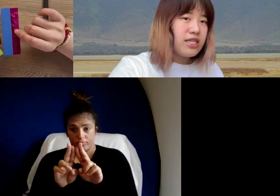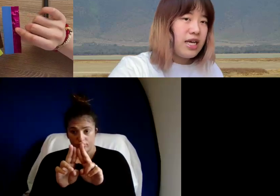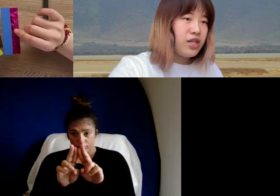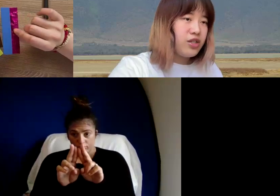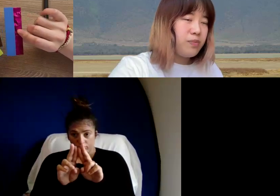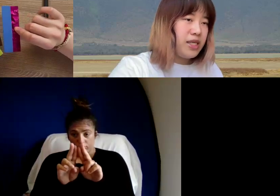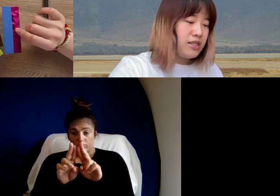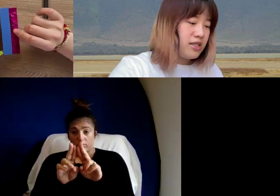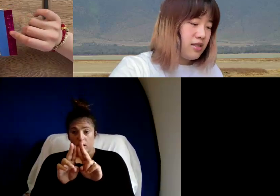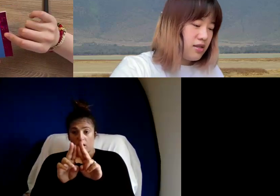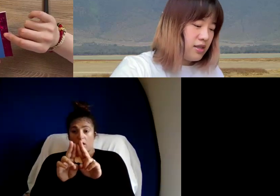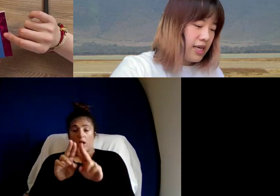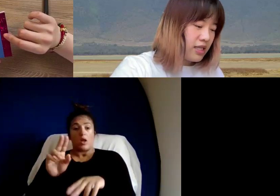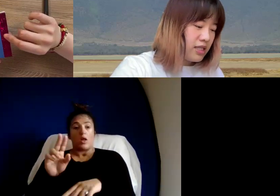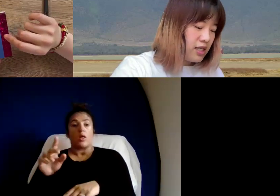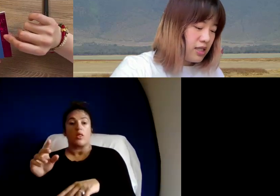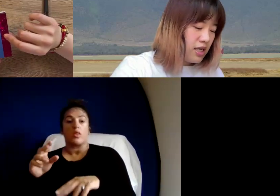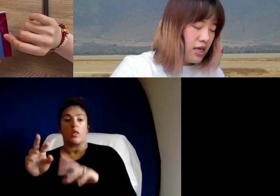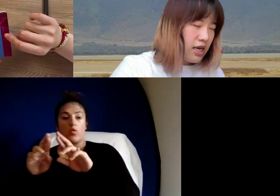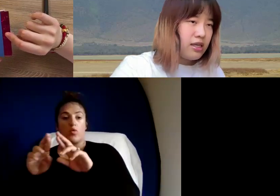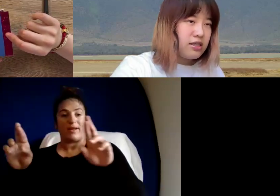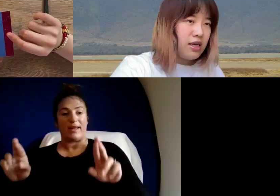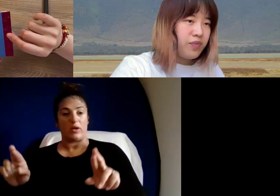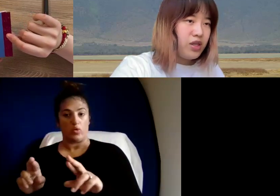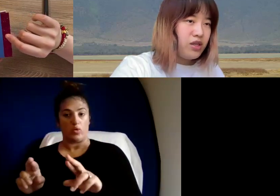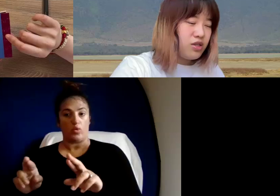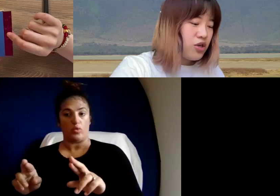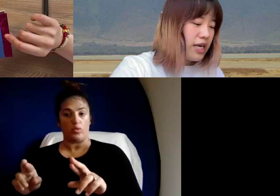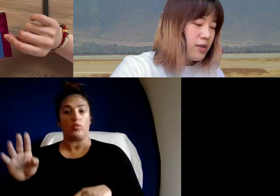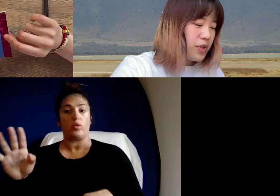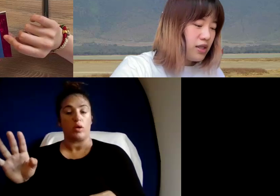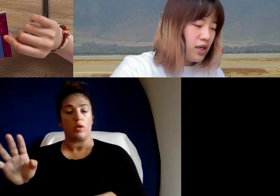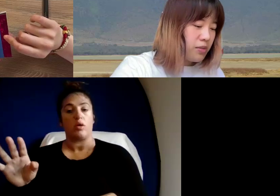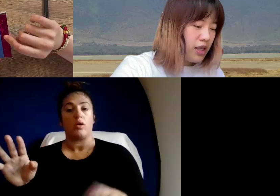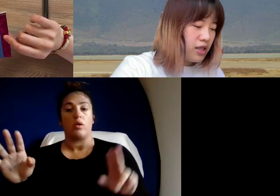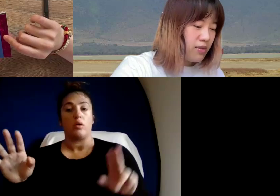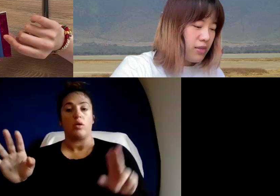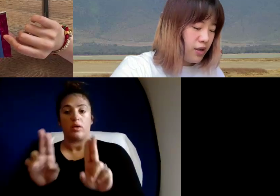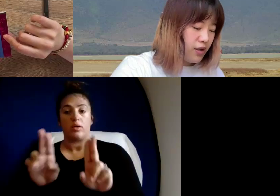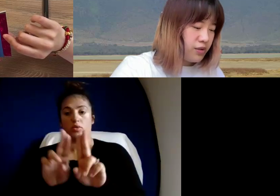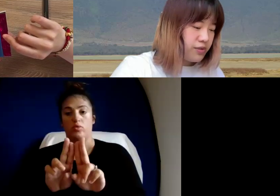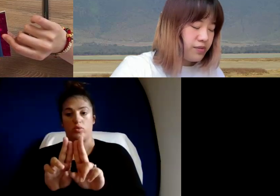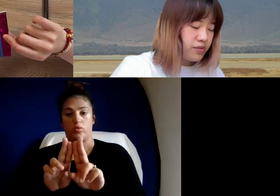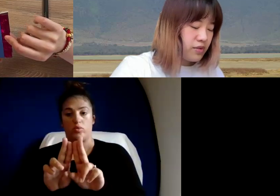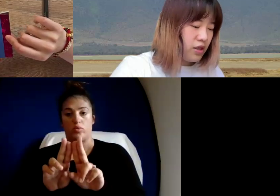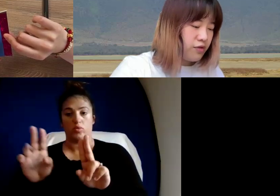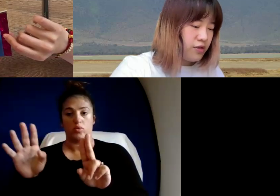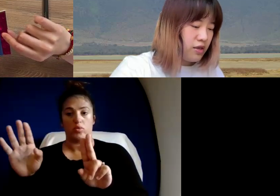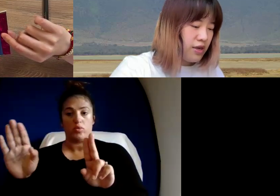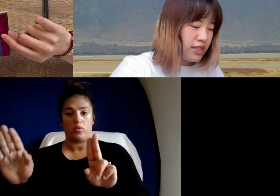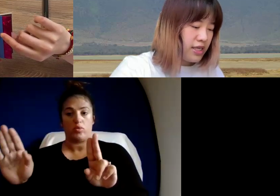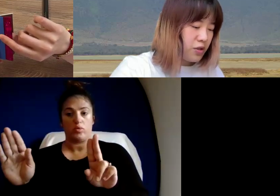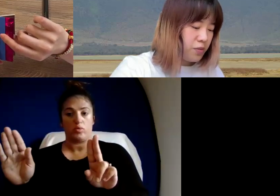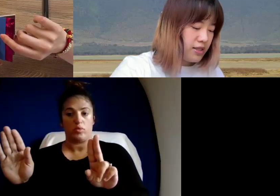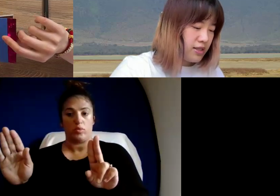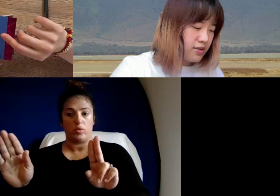large rectangular piece like this, and try to put them in the middle of